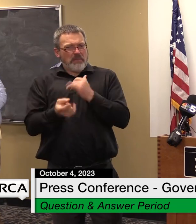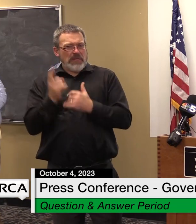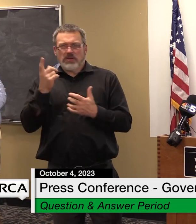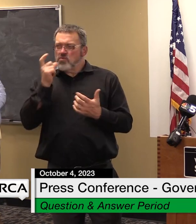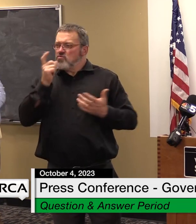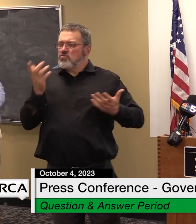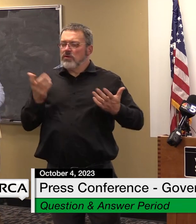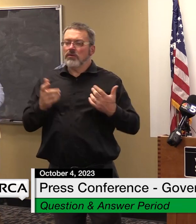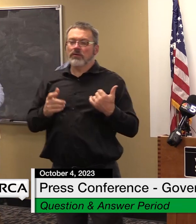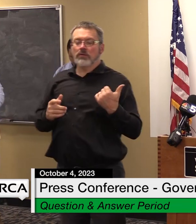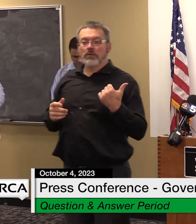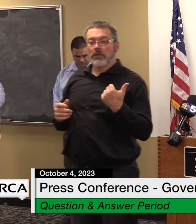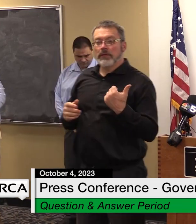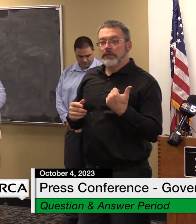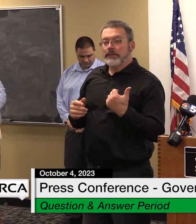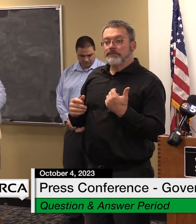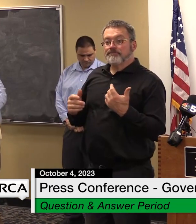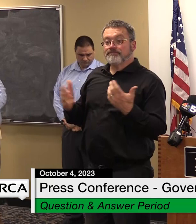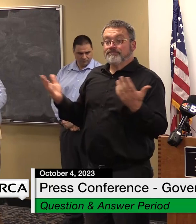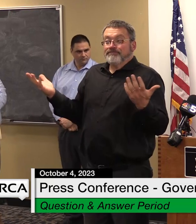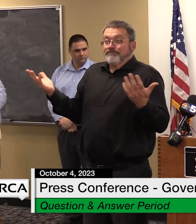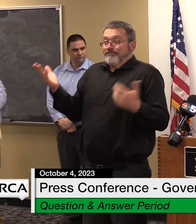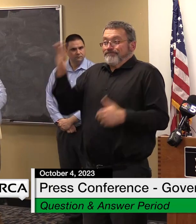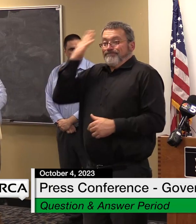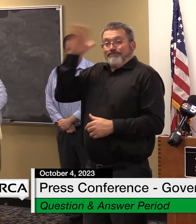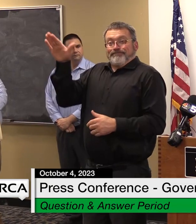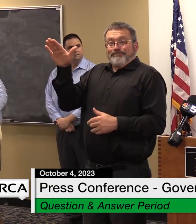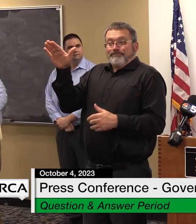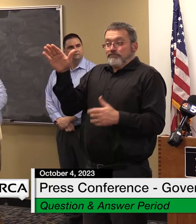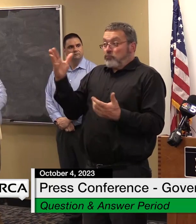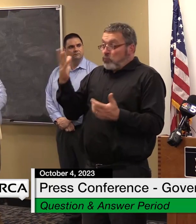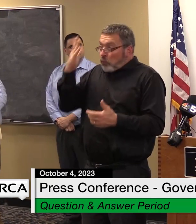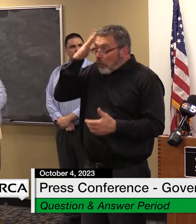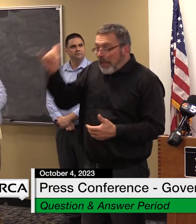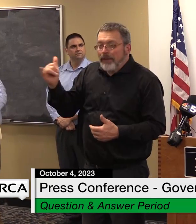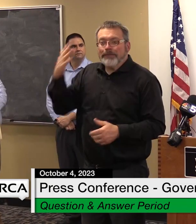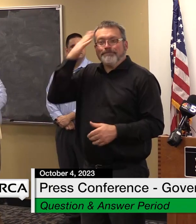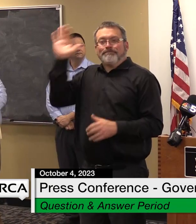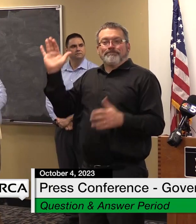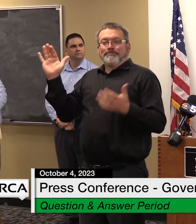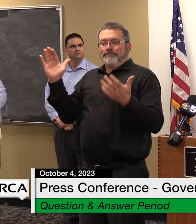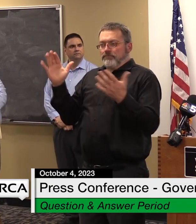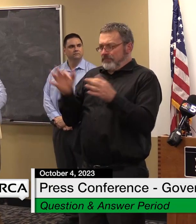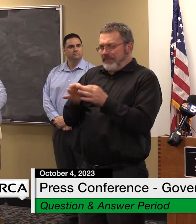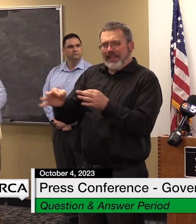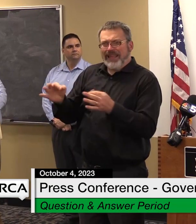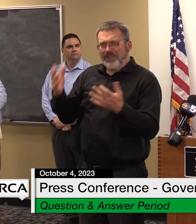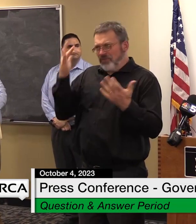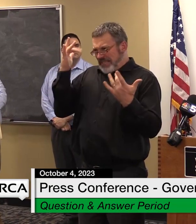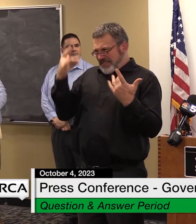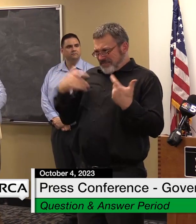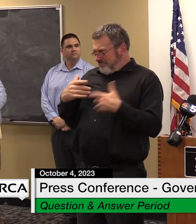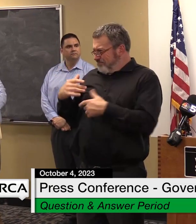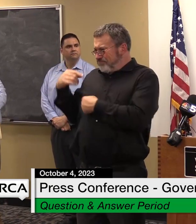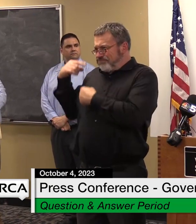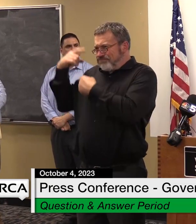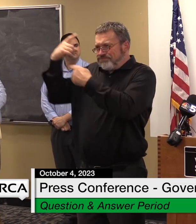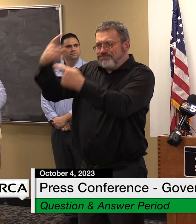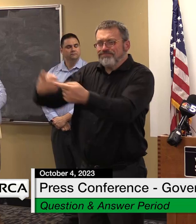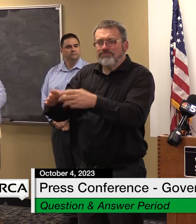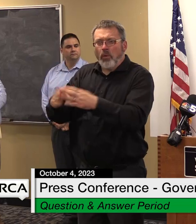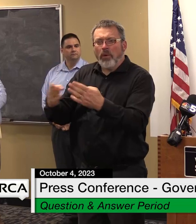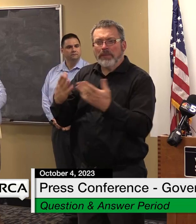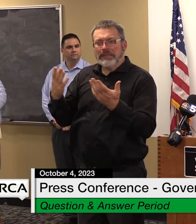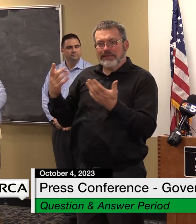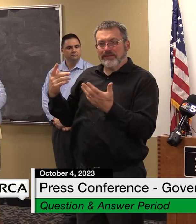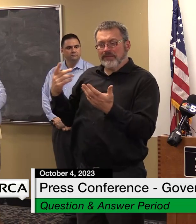information? Unfortunately, we don't capture why you didn't come in because it's kind of intrusive. Mm-hmm. We just open the doors, say,